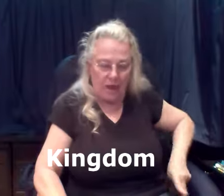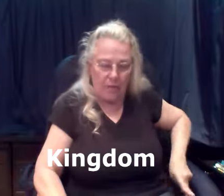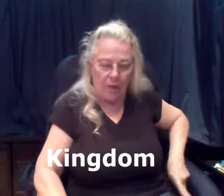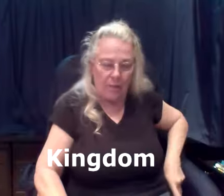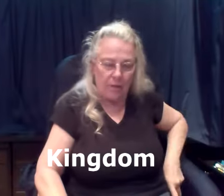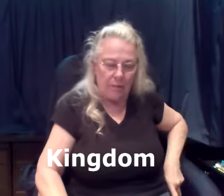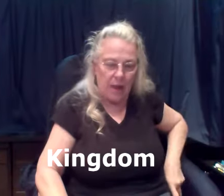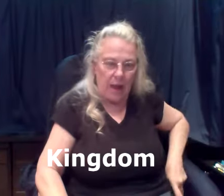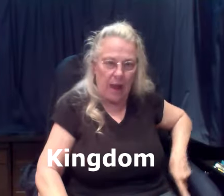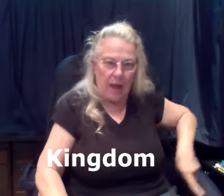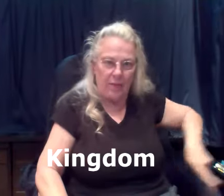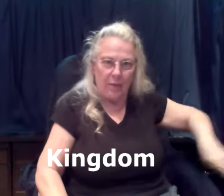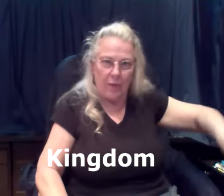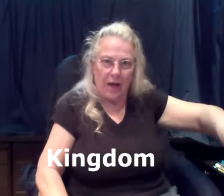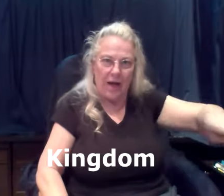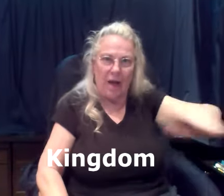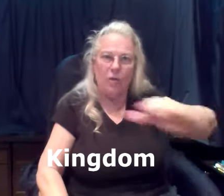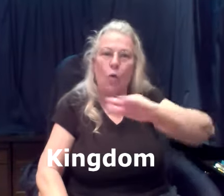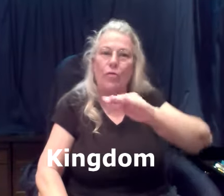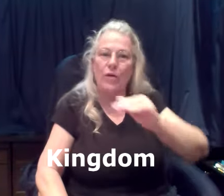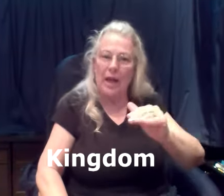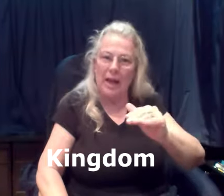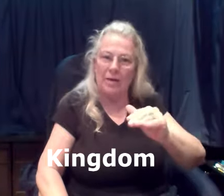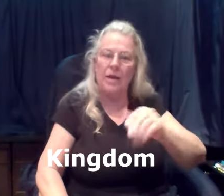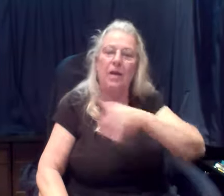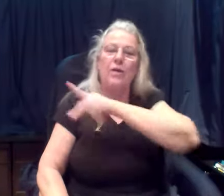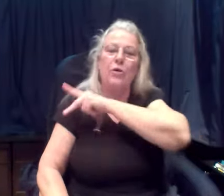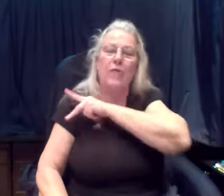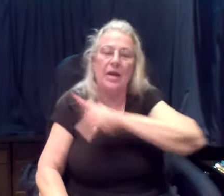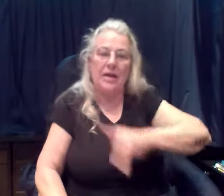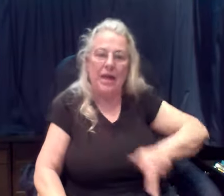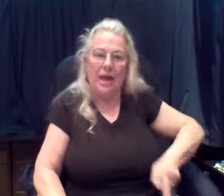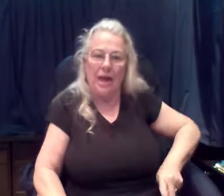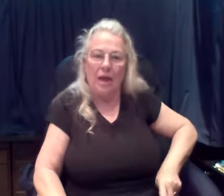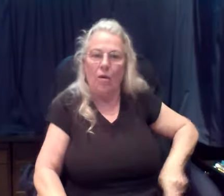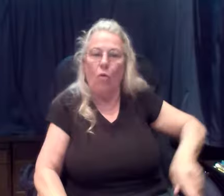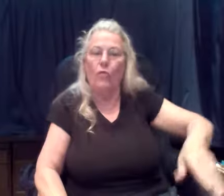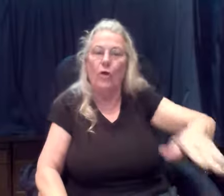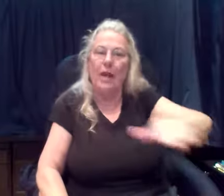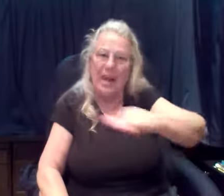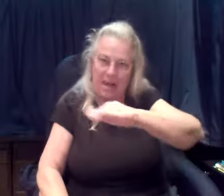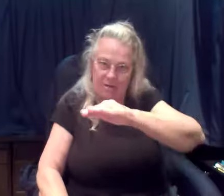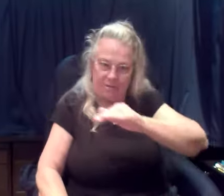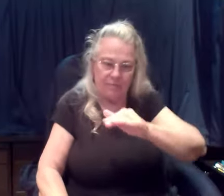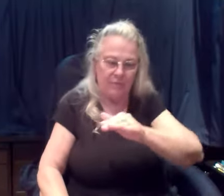ribbon. And then bring it out over land. You've got king over land.